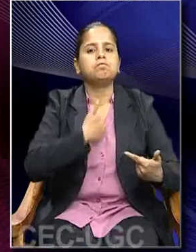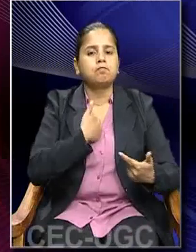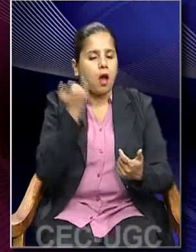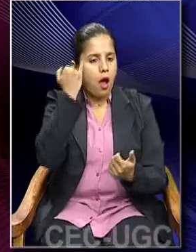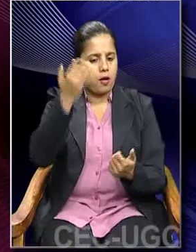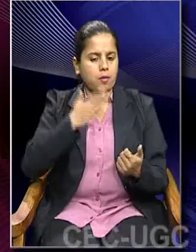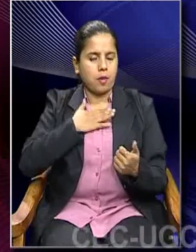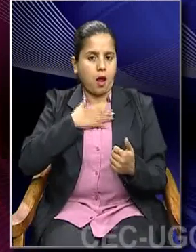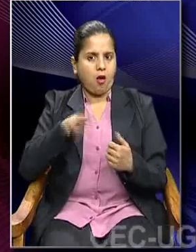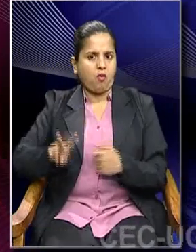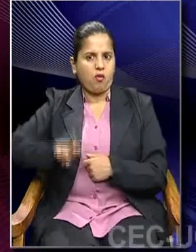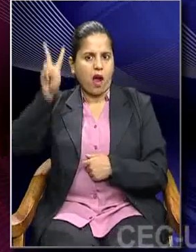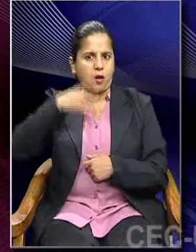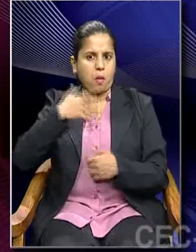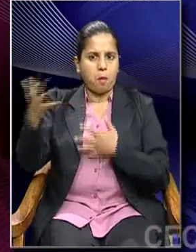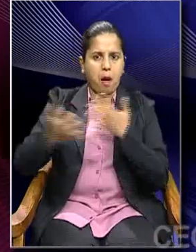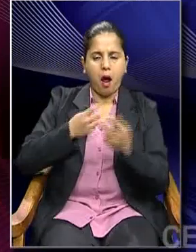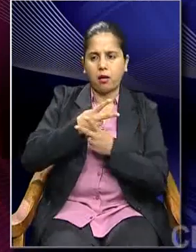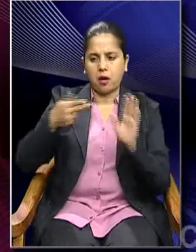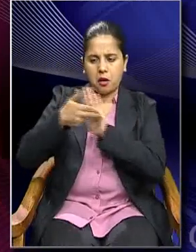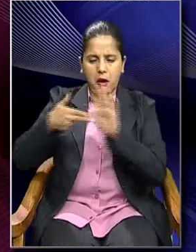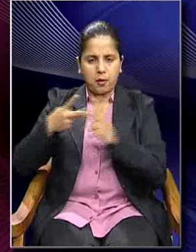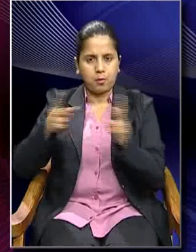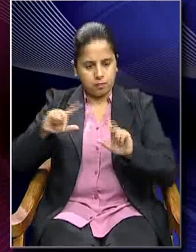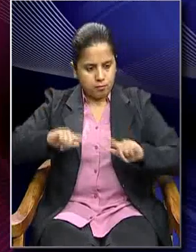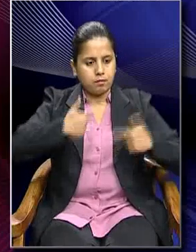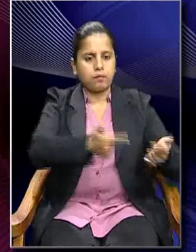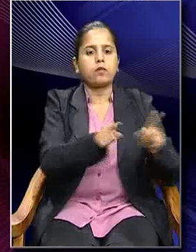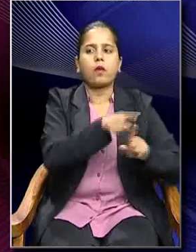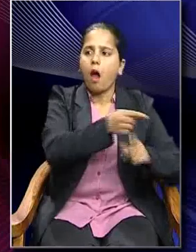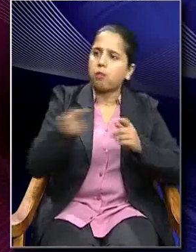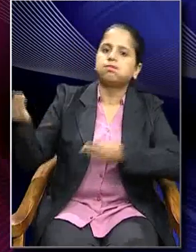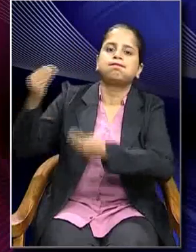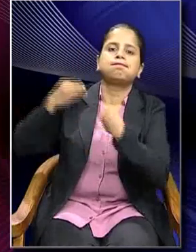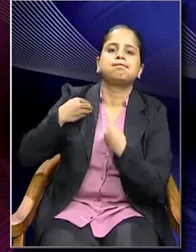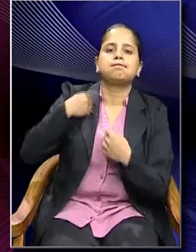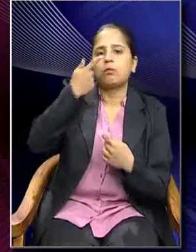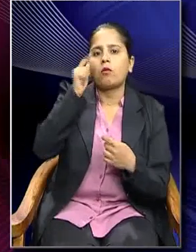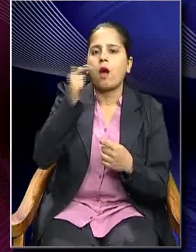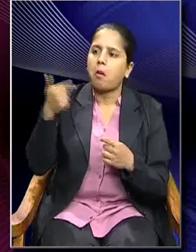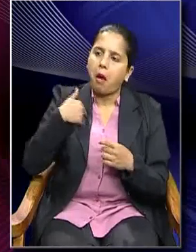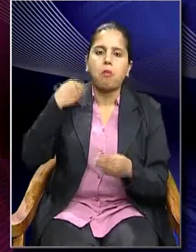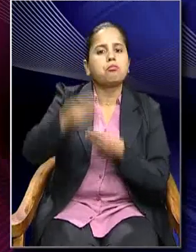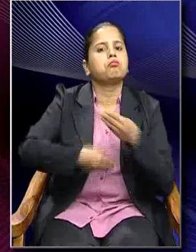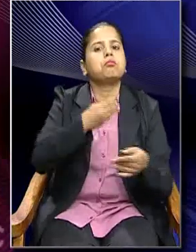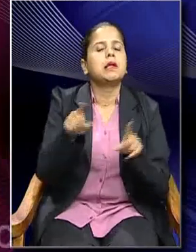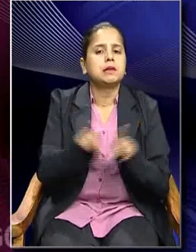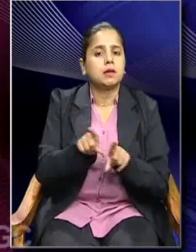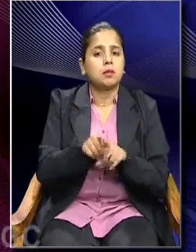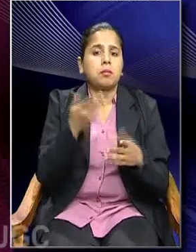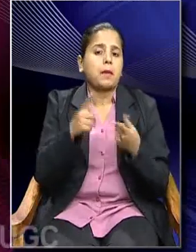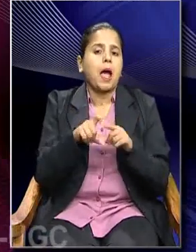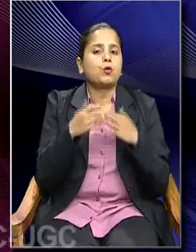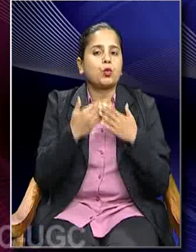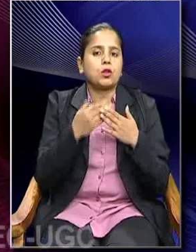of material, non-material culture to them. So, in a very important common example would be of